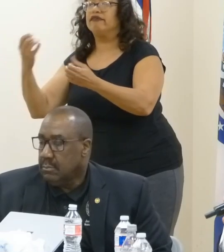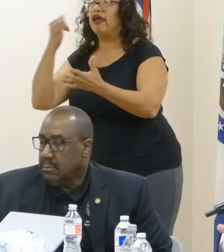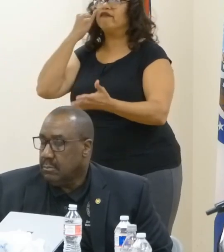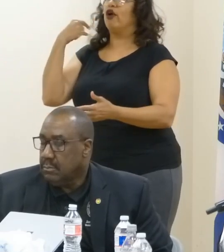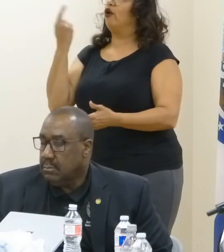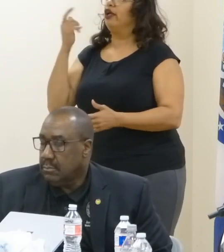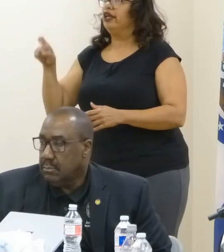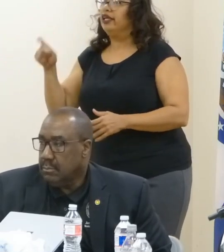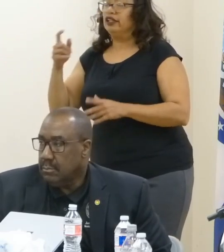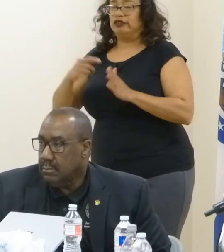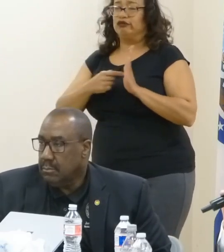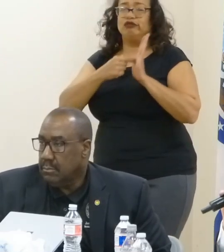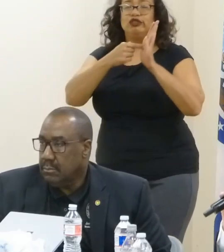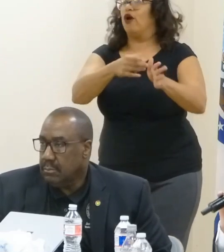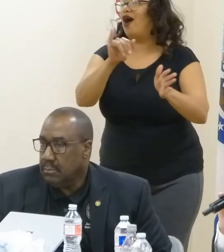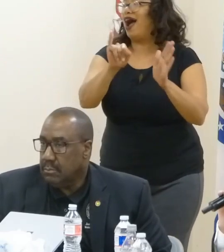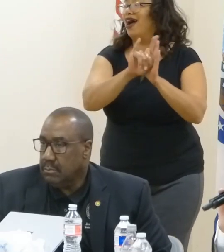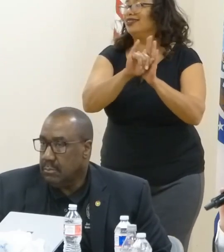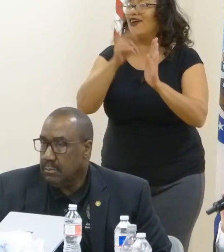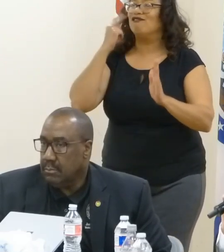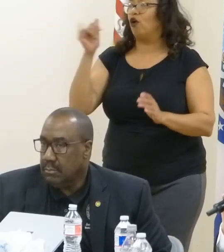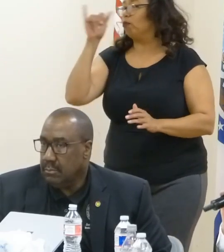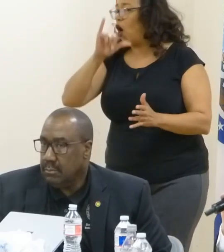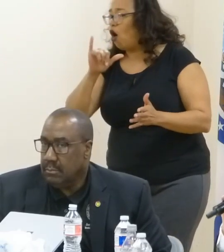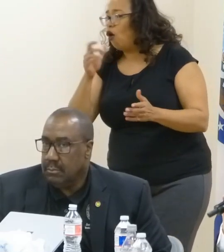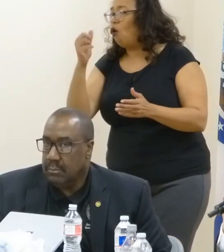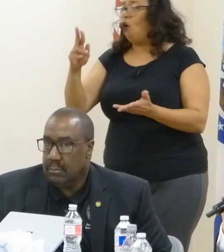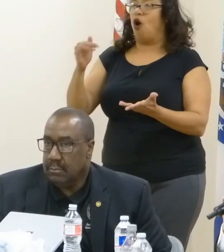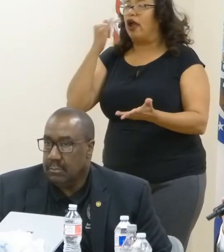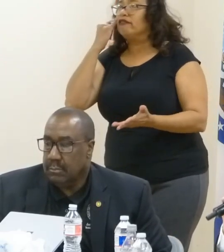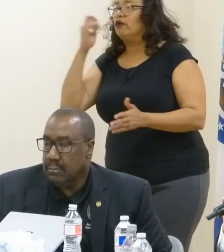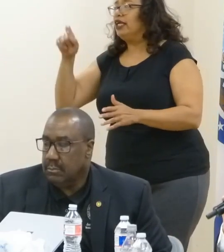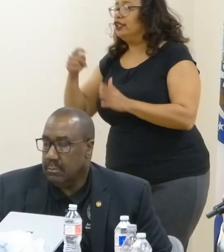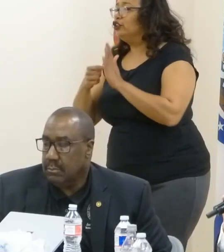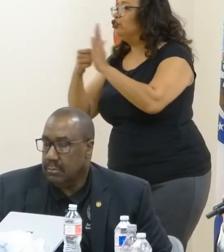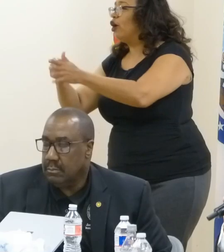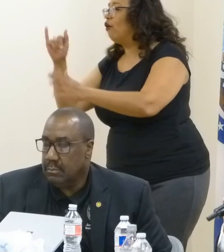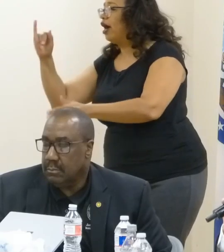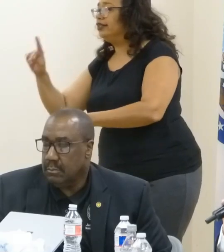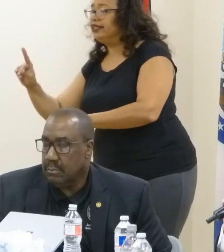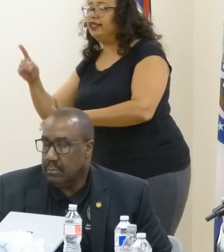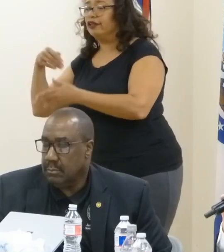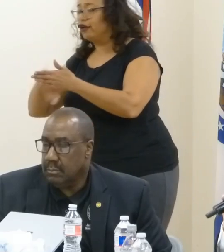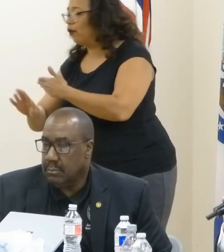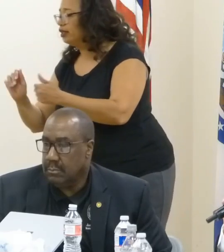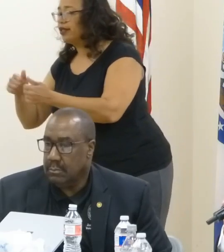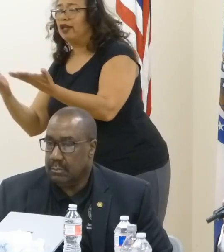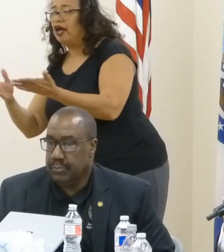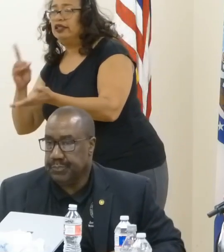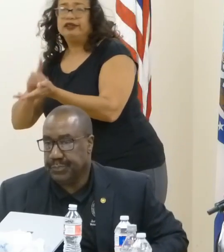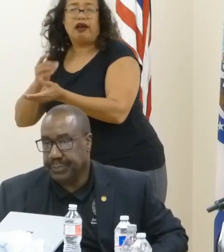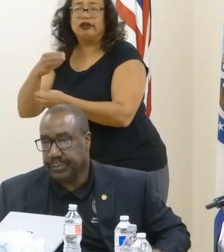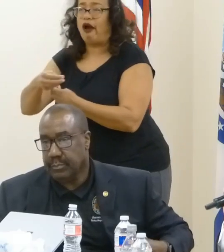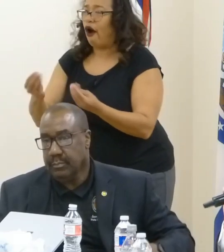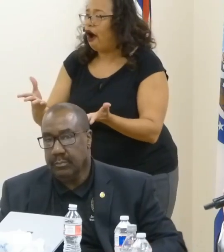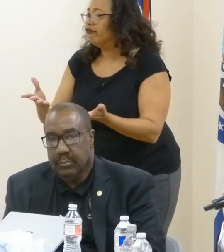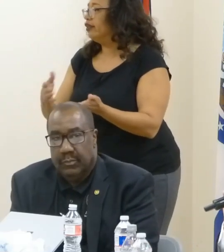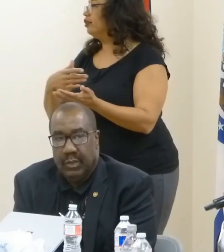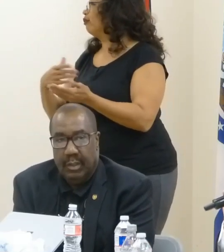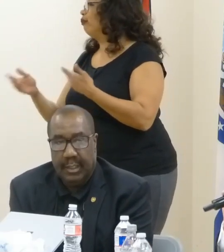ID to go into a bar, if you are just going to show your ID to get into, you know, some other facility, doctor's office or someplace